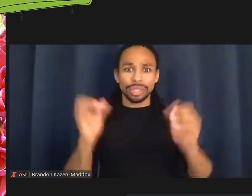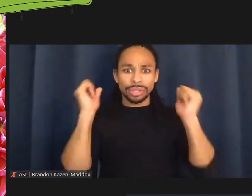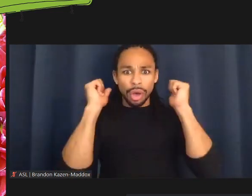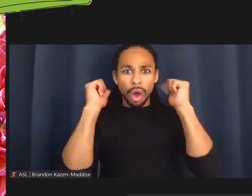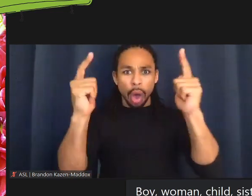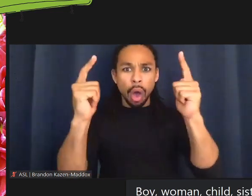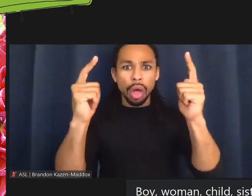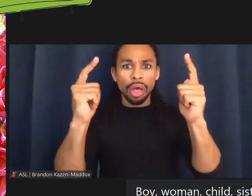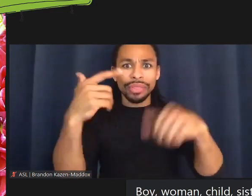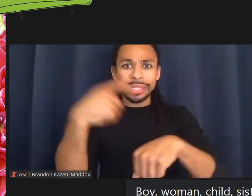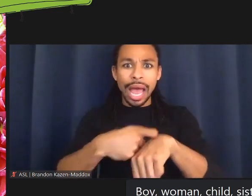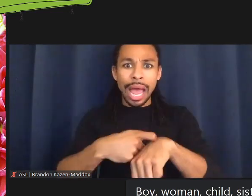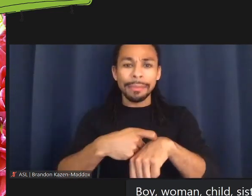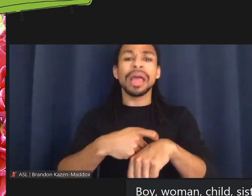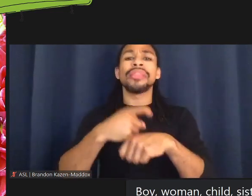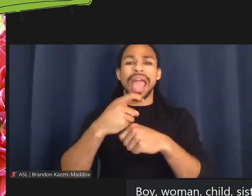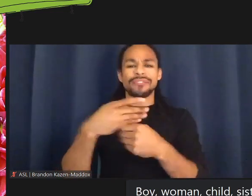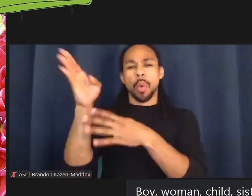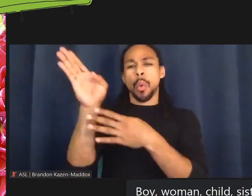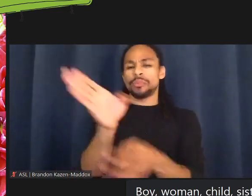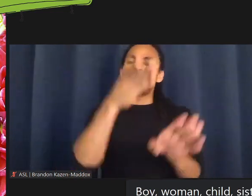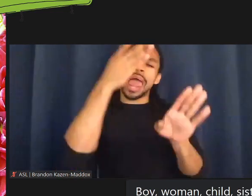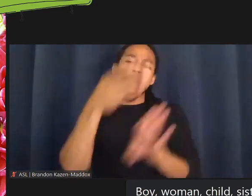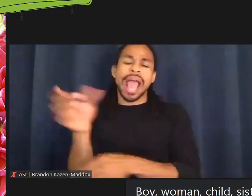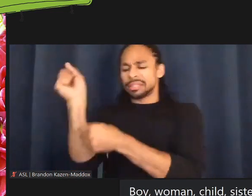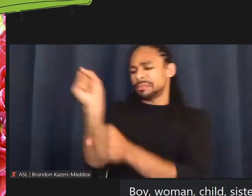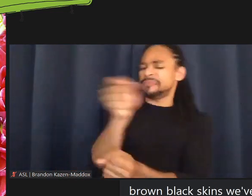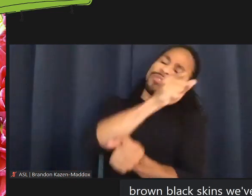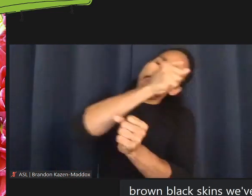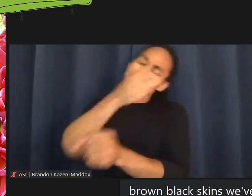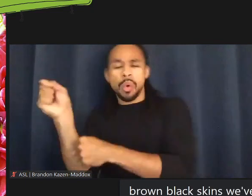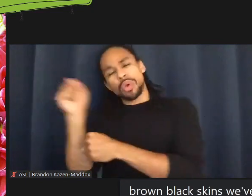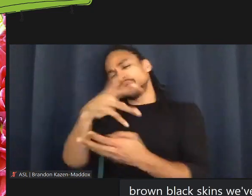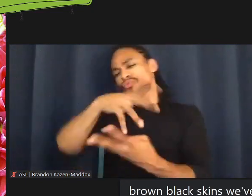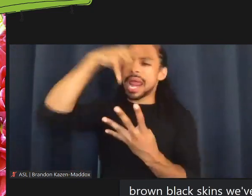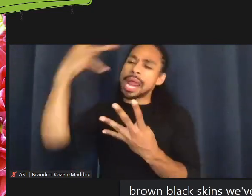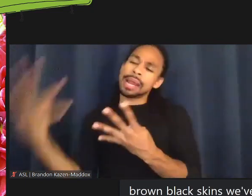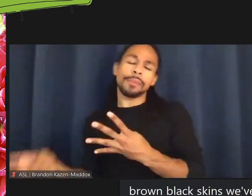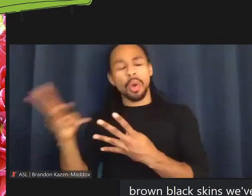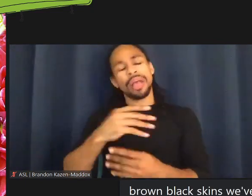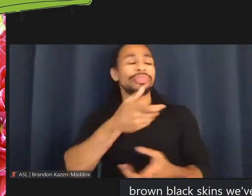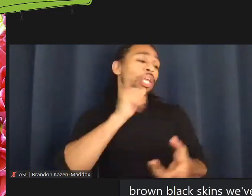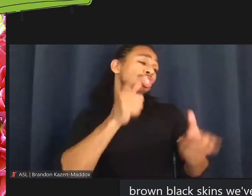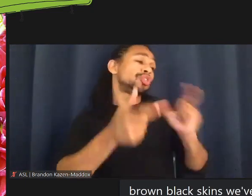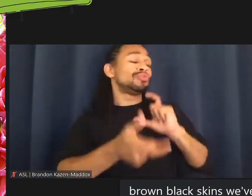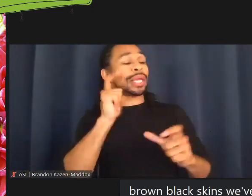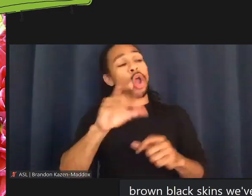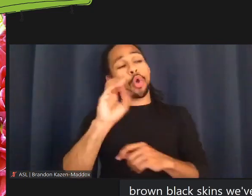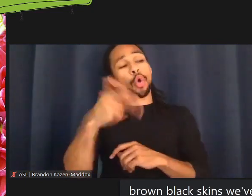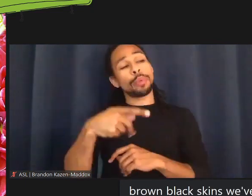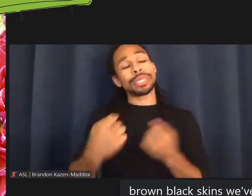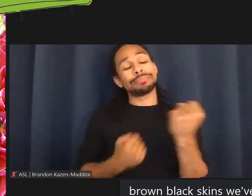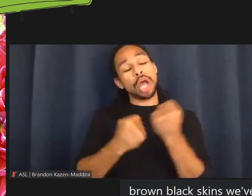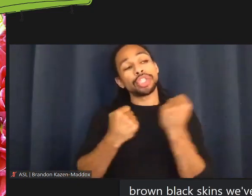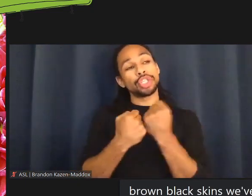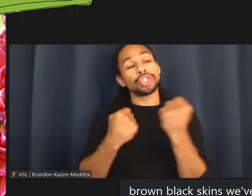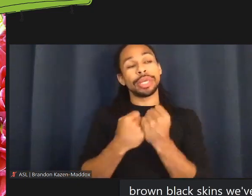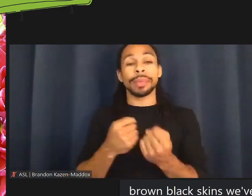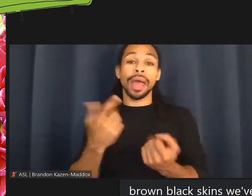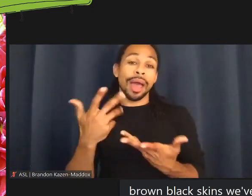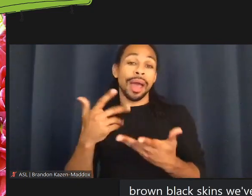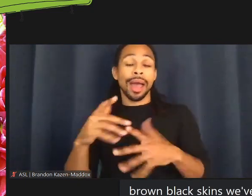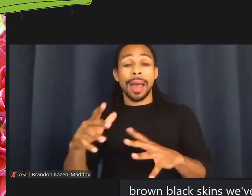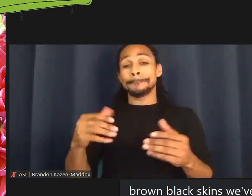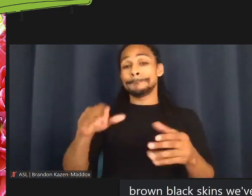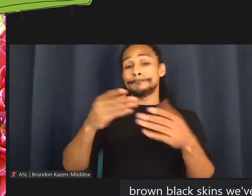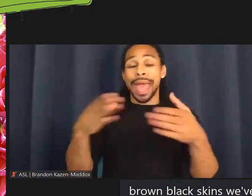up big rainbow flags and bellinis, drink corporate sponsorship like vitamins, vacay packages, and